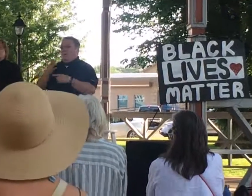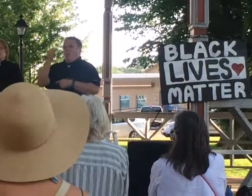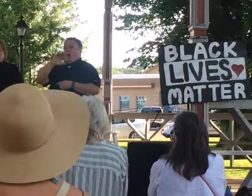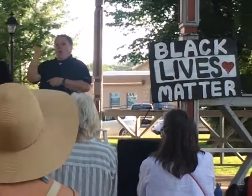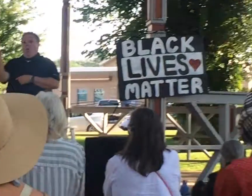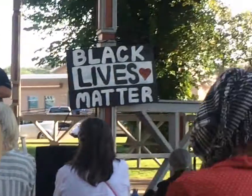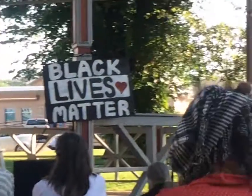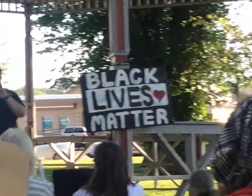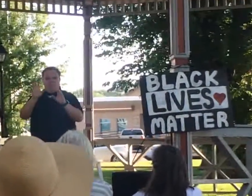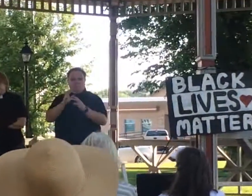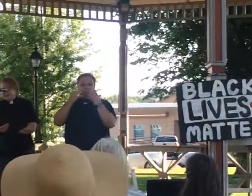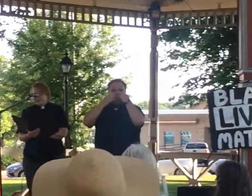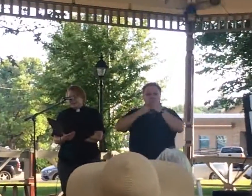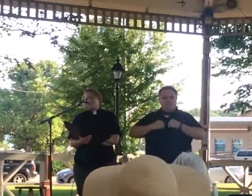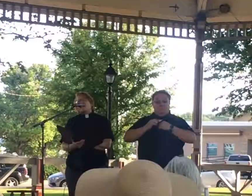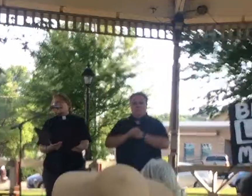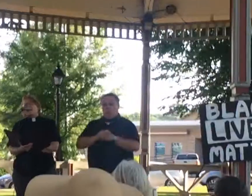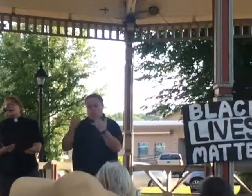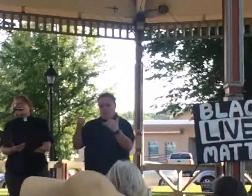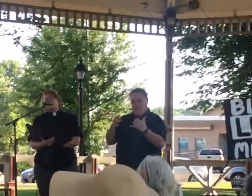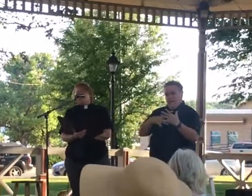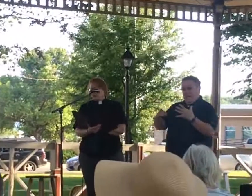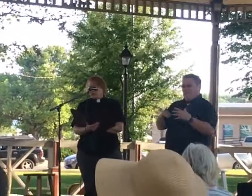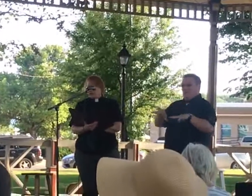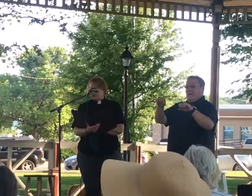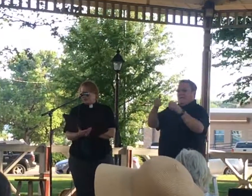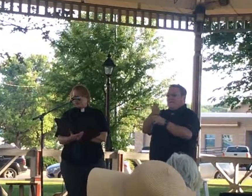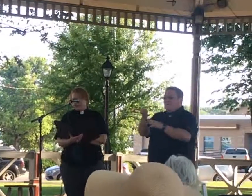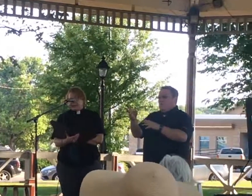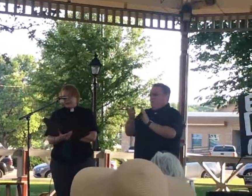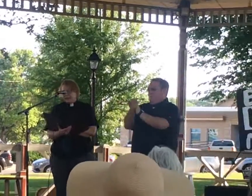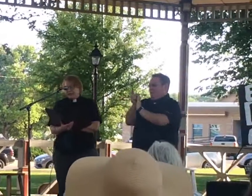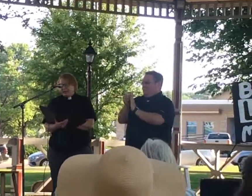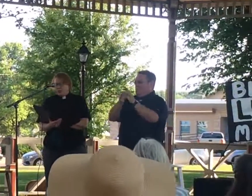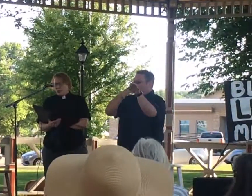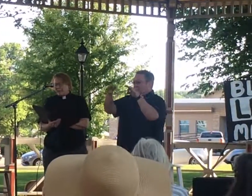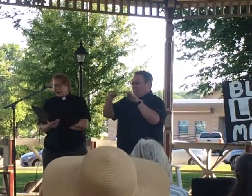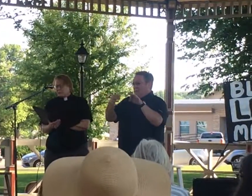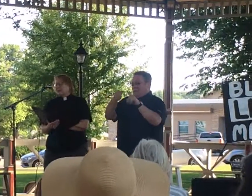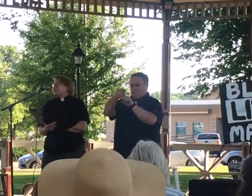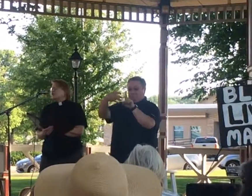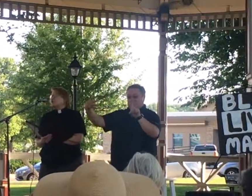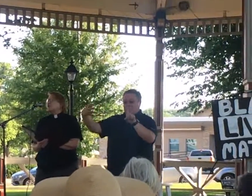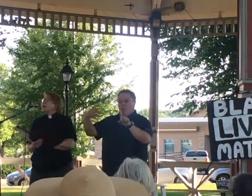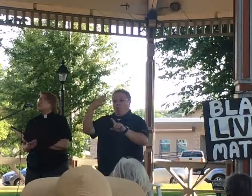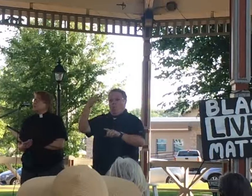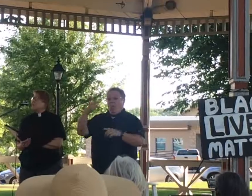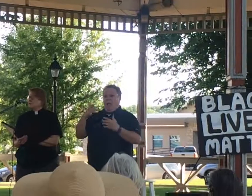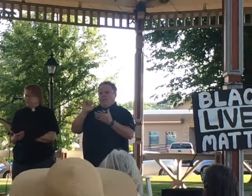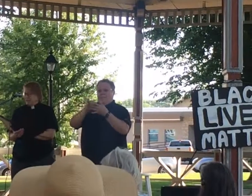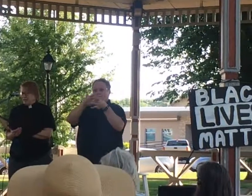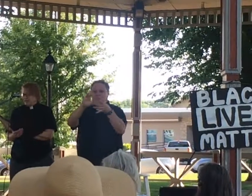all people matter. Today I'd like to take a few minutes to explain why that message,